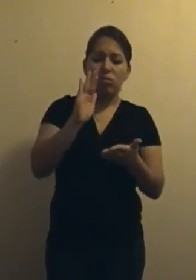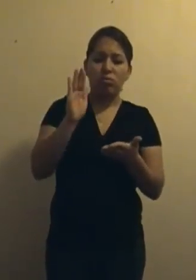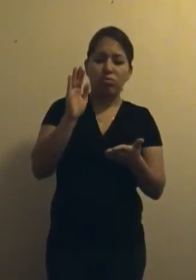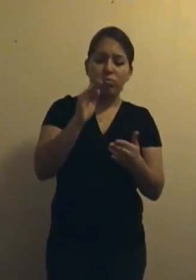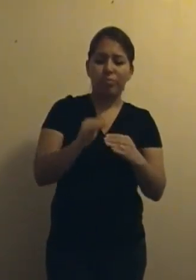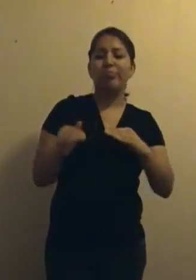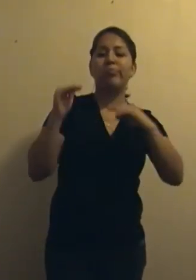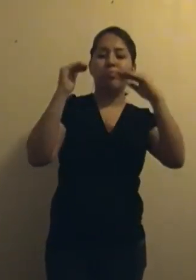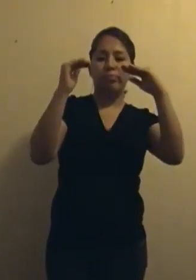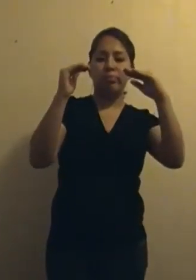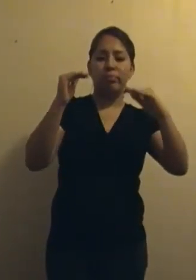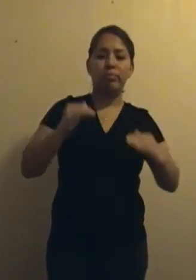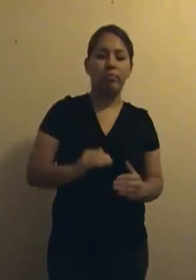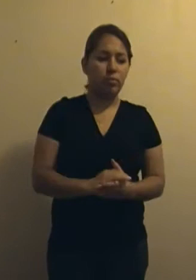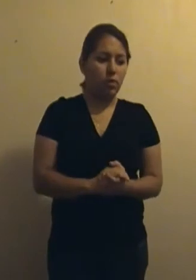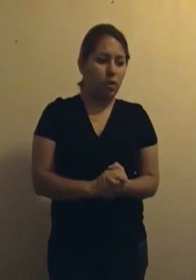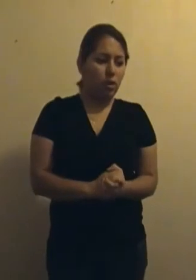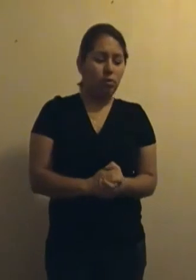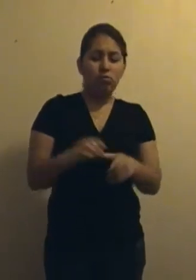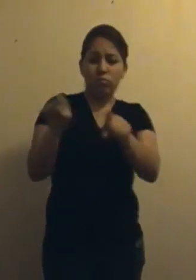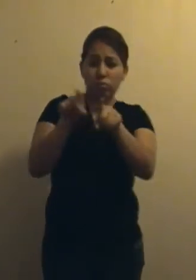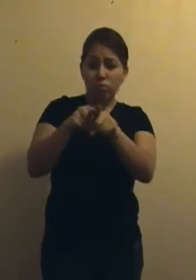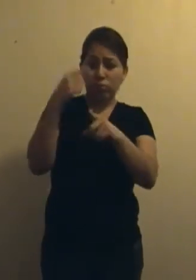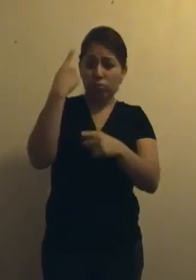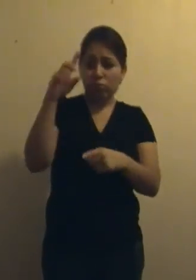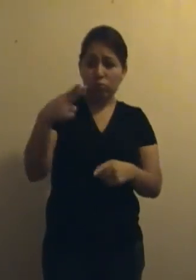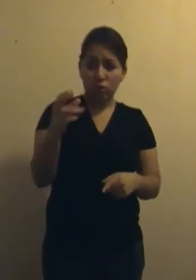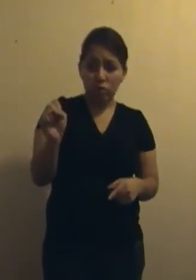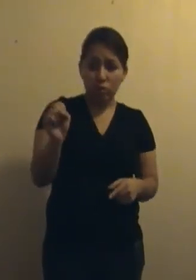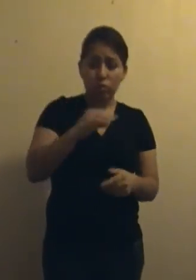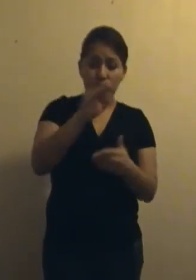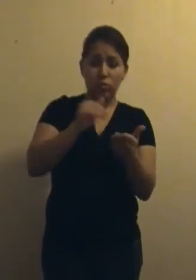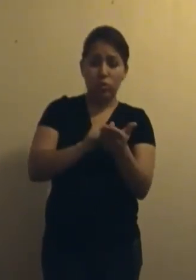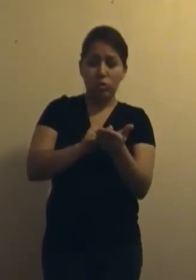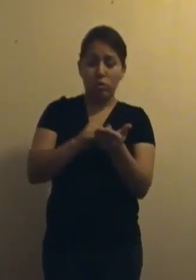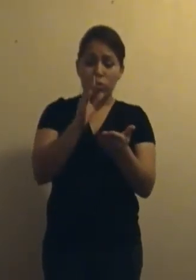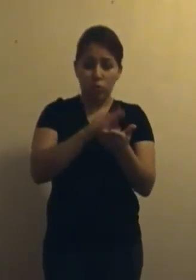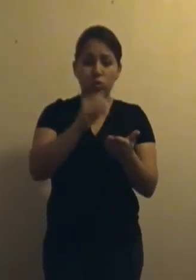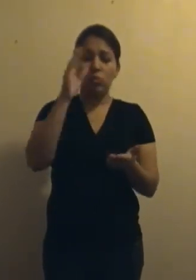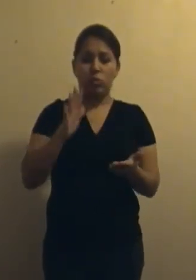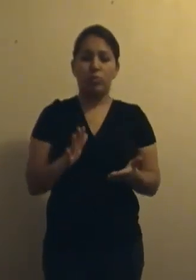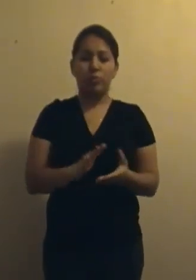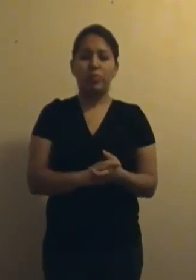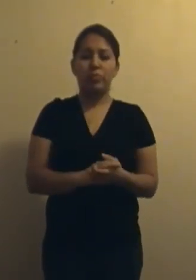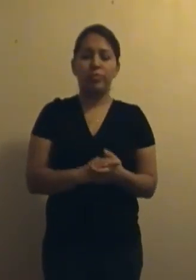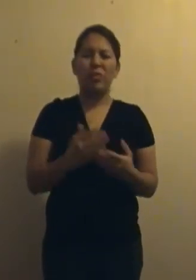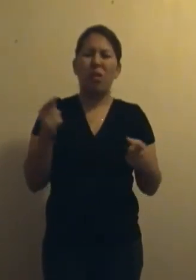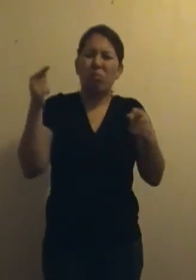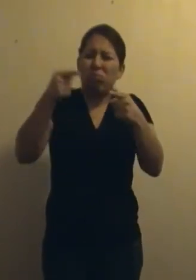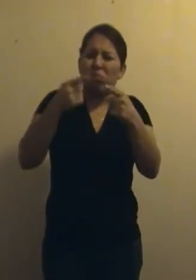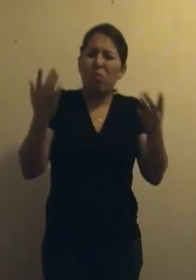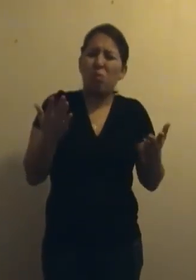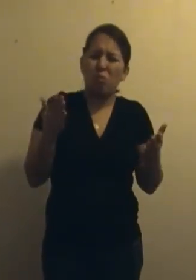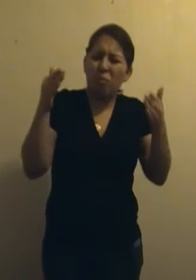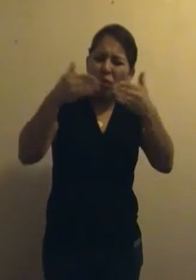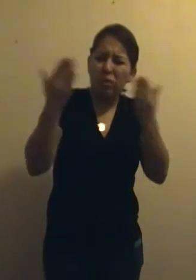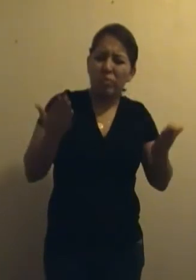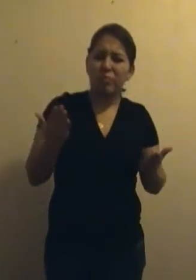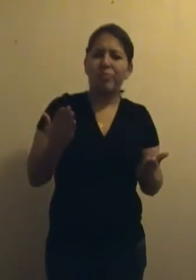school or middle school students. The key is to think about your reading and writing assignments as